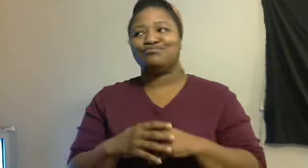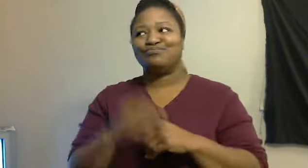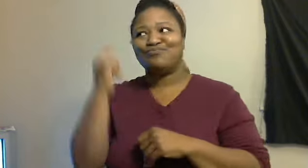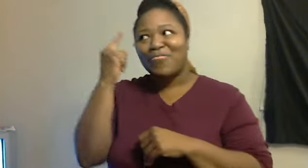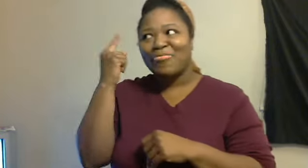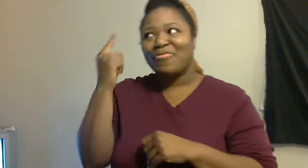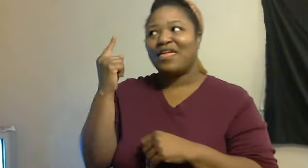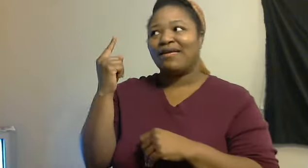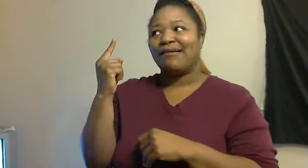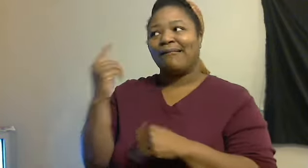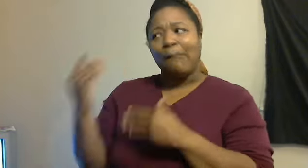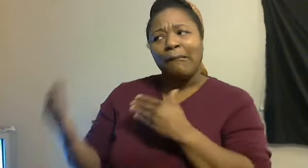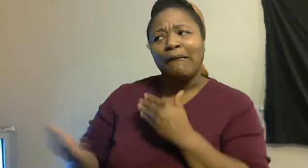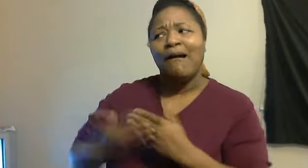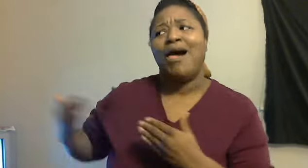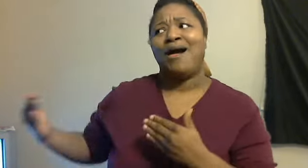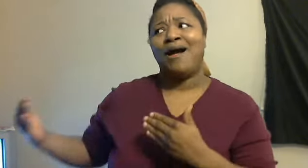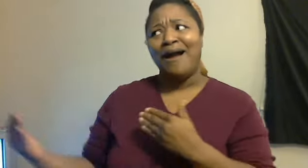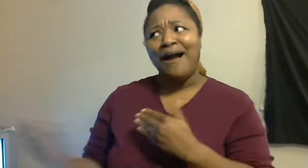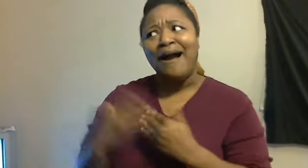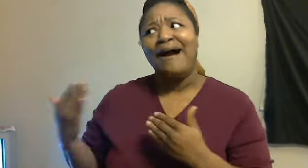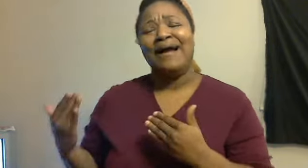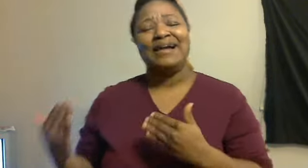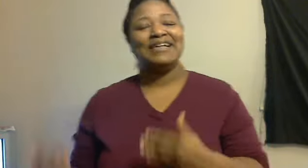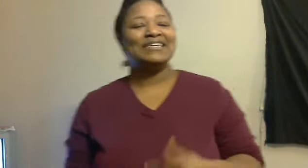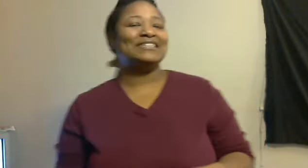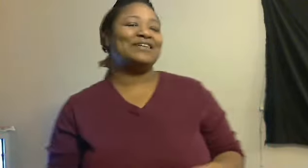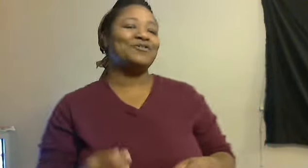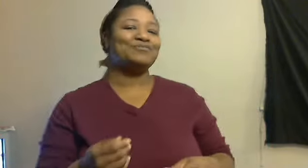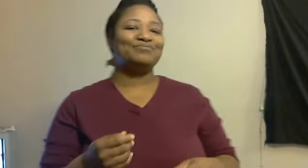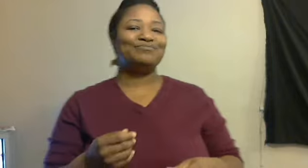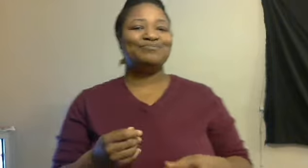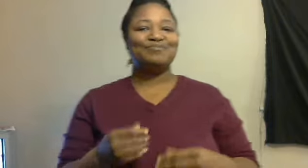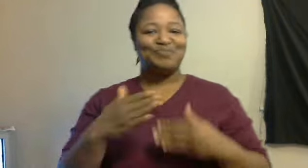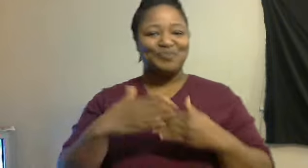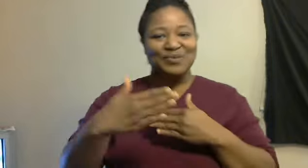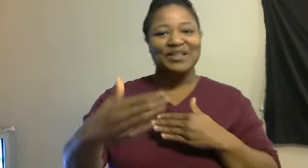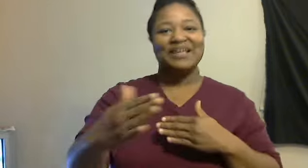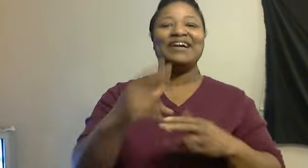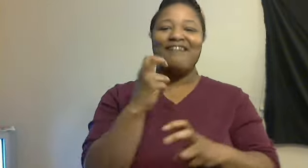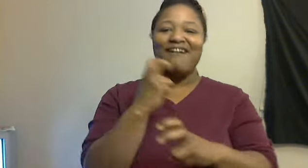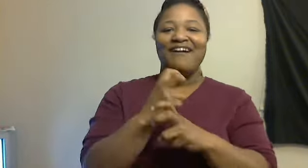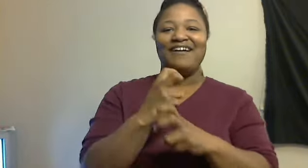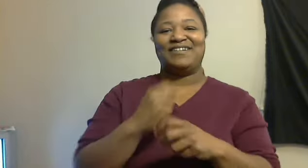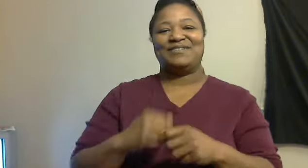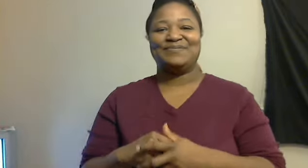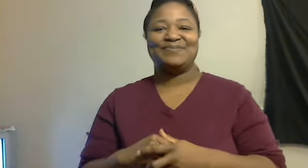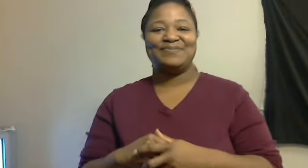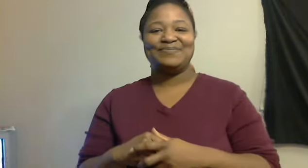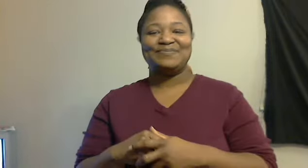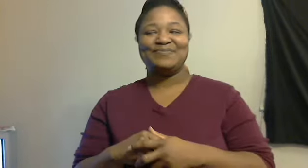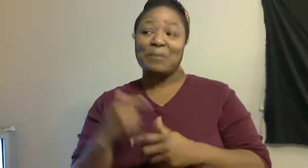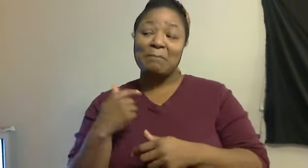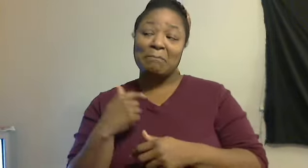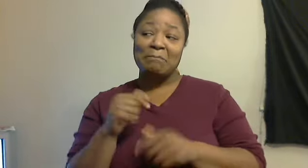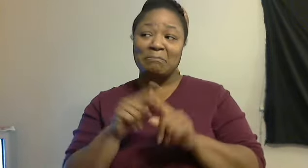easy. So let me give you something a little bit more difficult. I like the avocados. I might stick with that theme. What